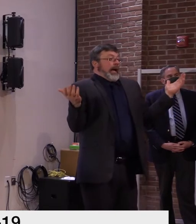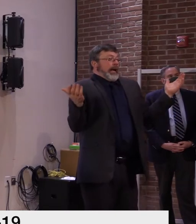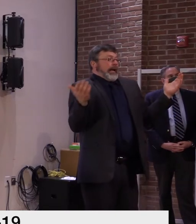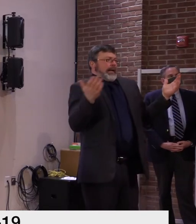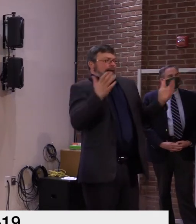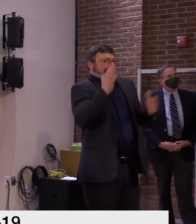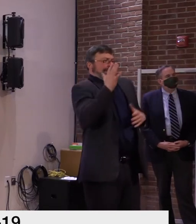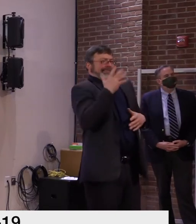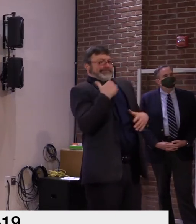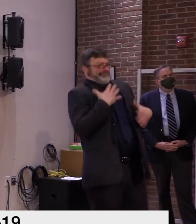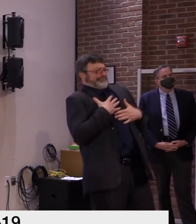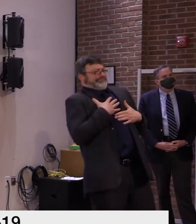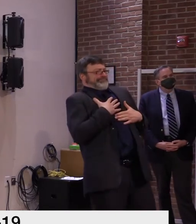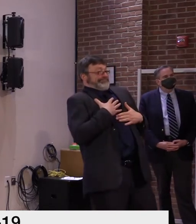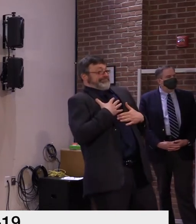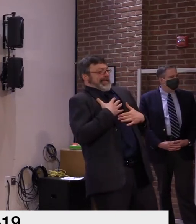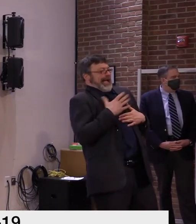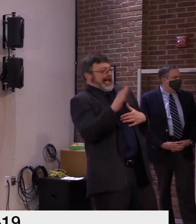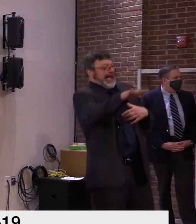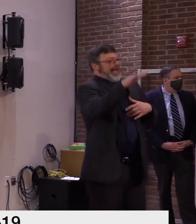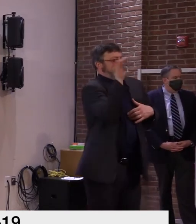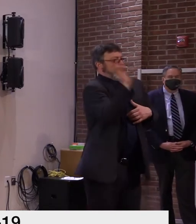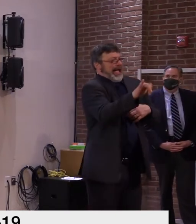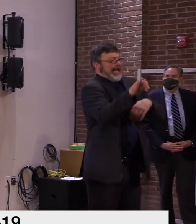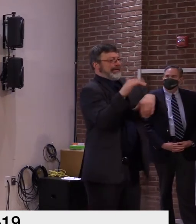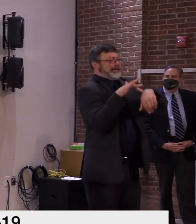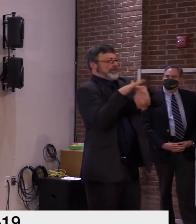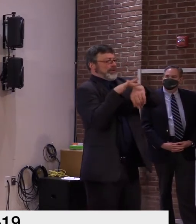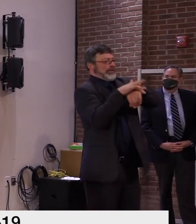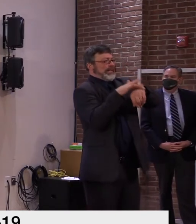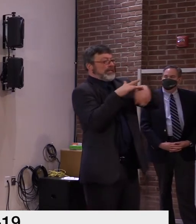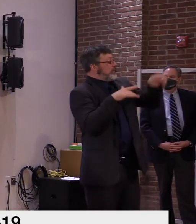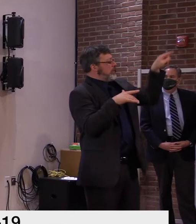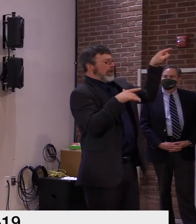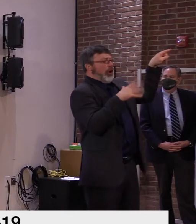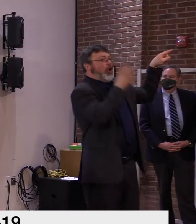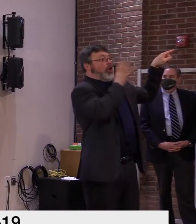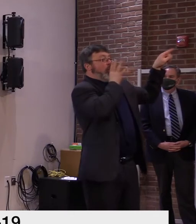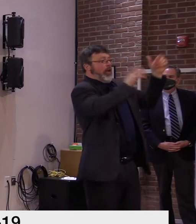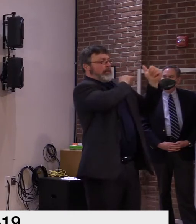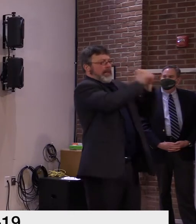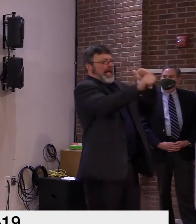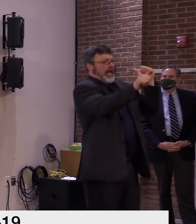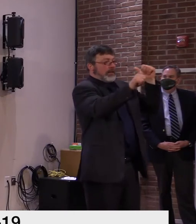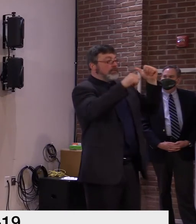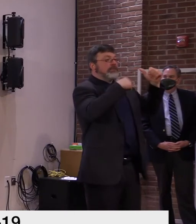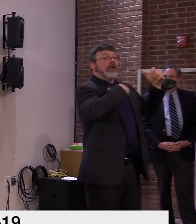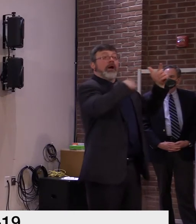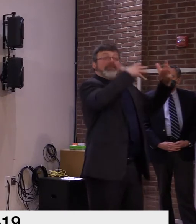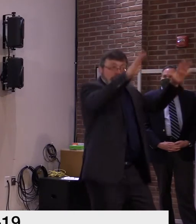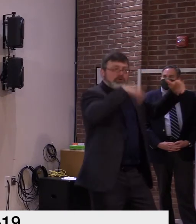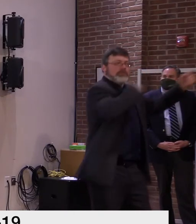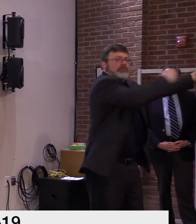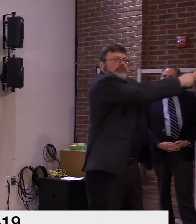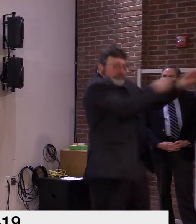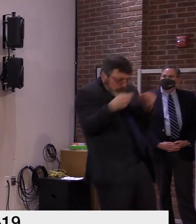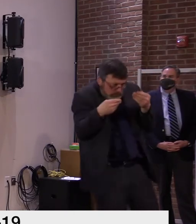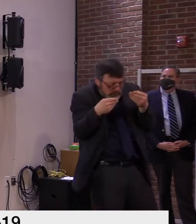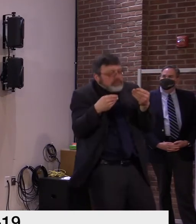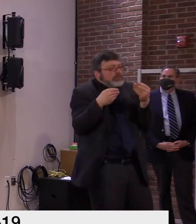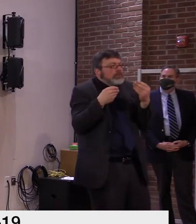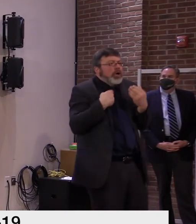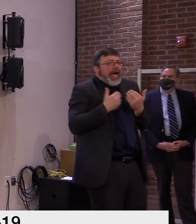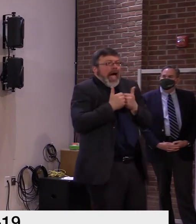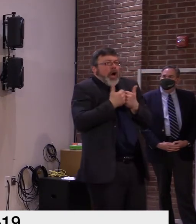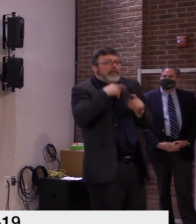in our own legislature. It can change in Congress. Even if it passes the way we see it today in the House, it still has to